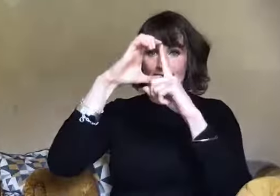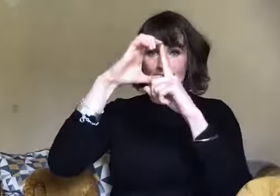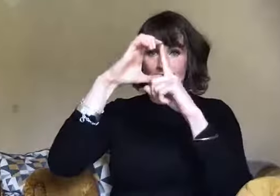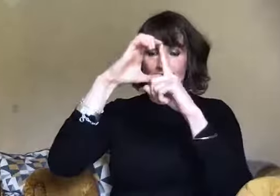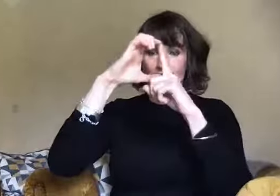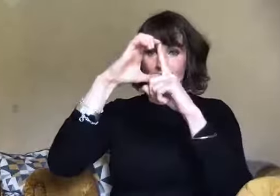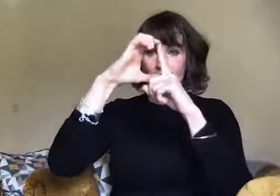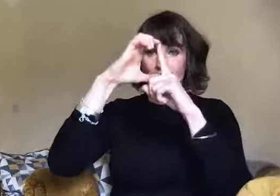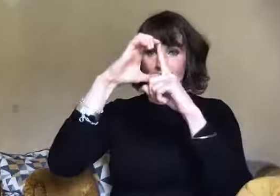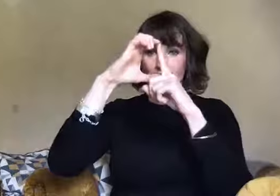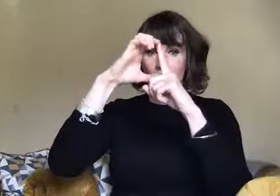D,